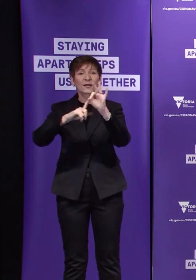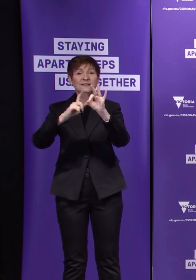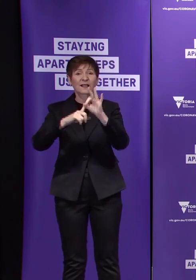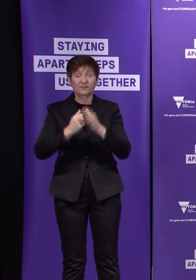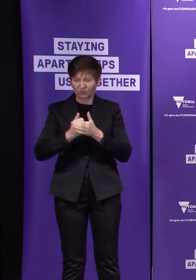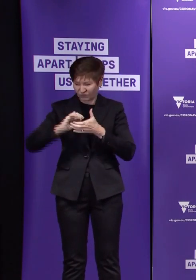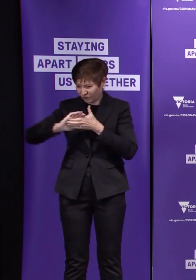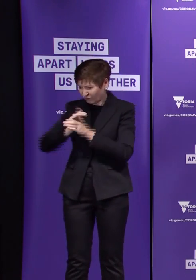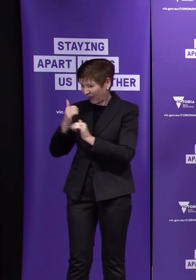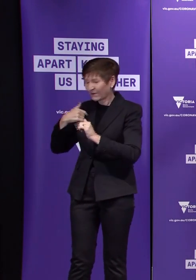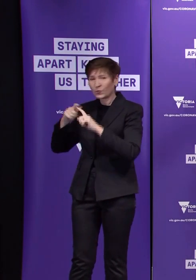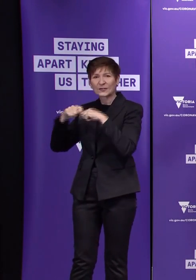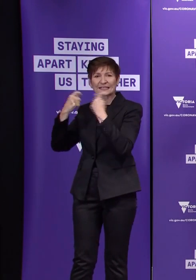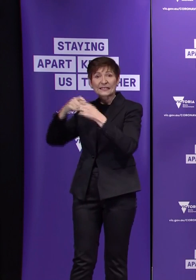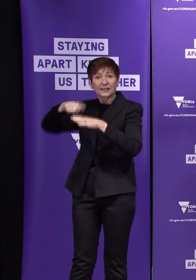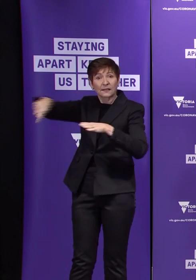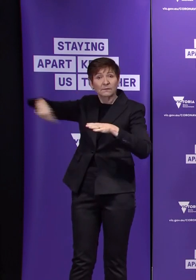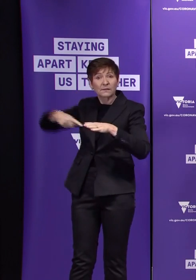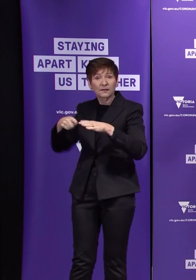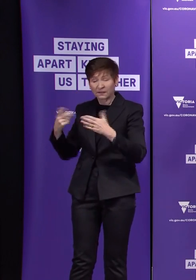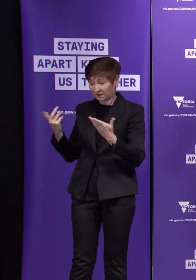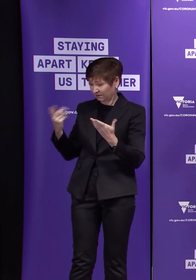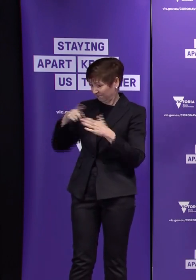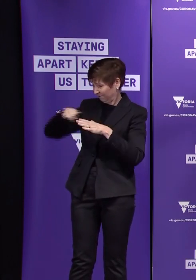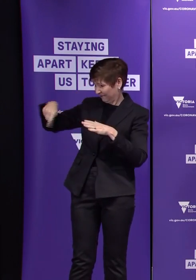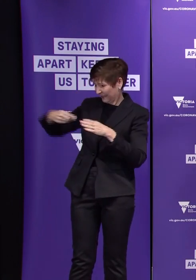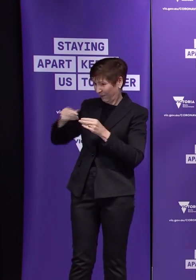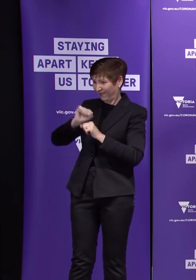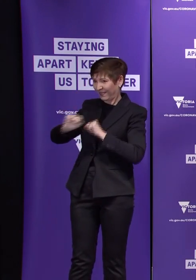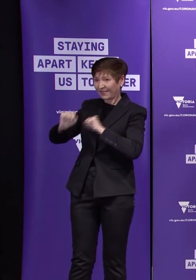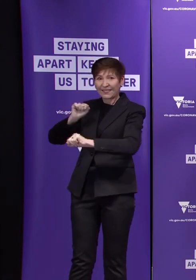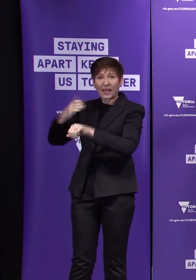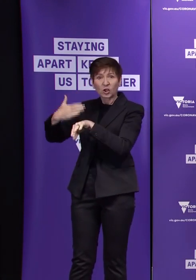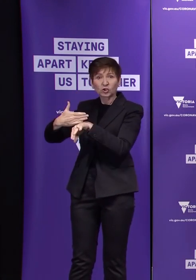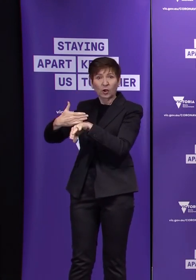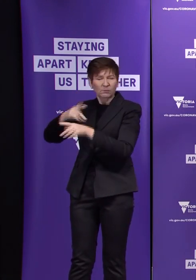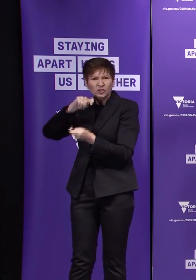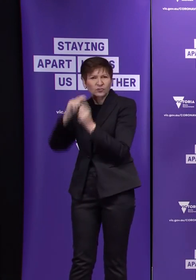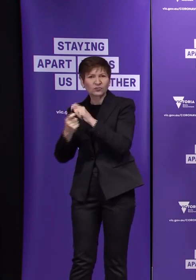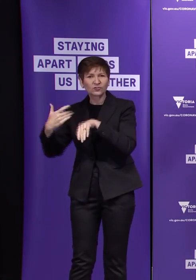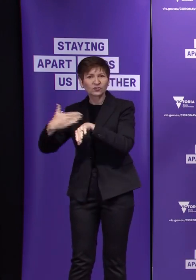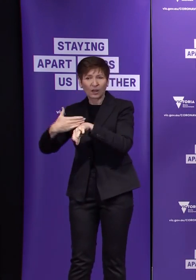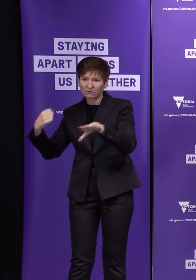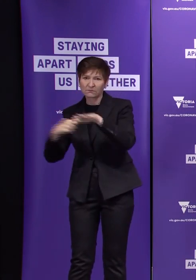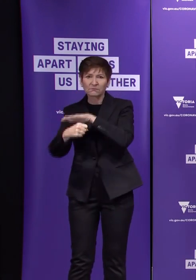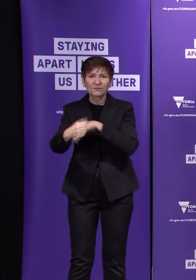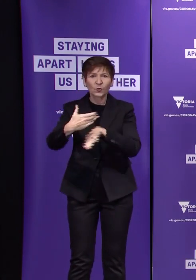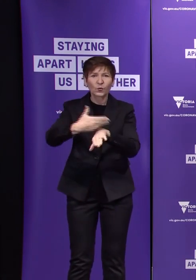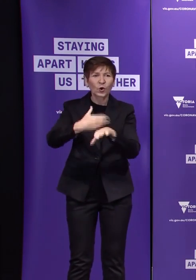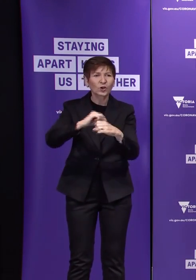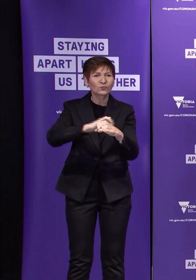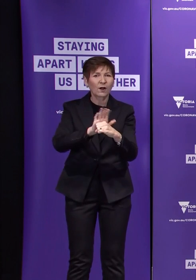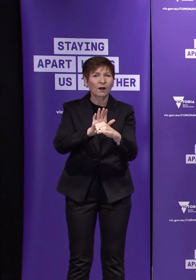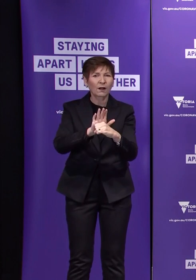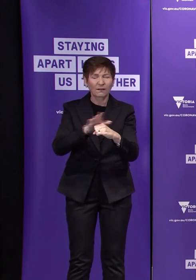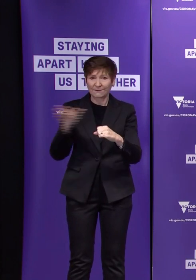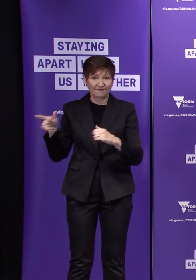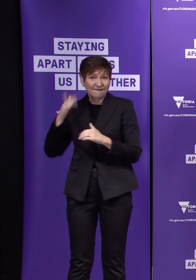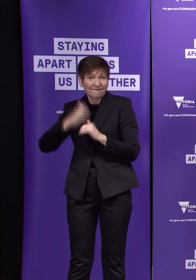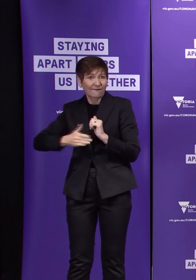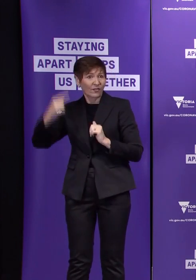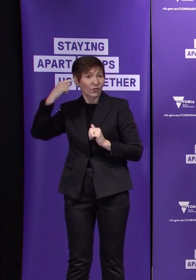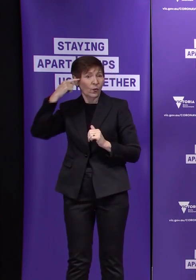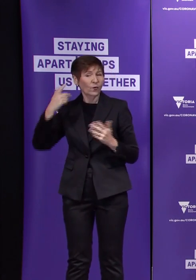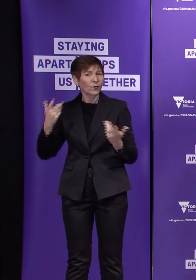doing, but they're doing it really well. So we've got a common challenge here. And whilst there is a trend that